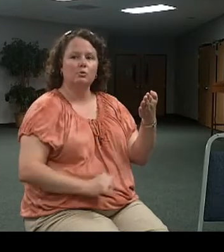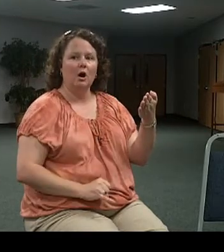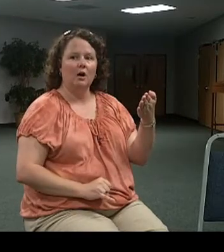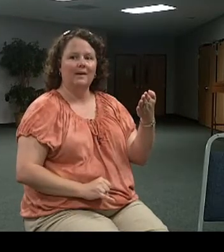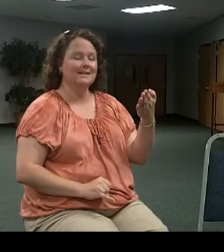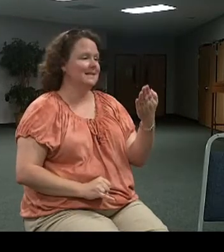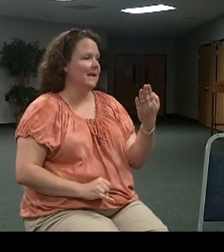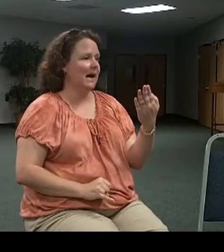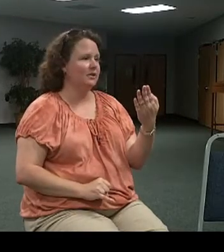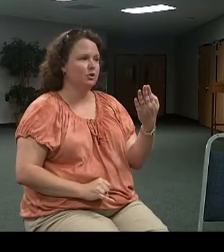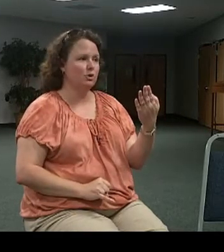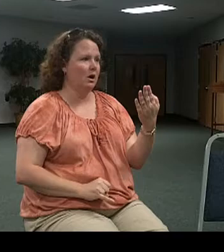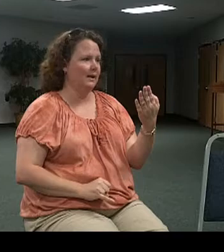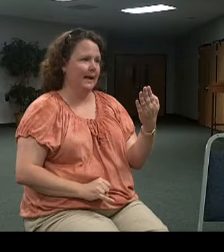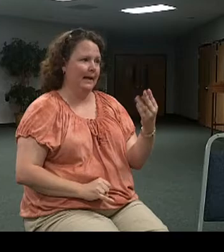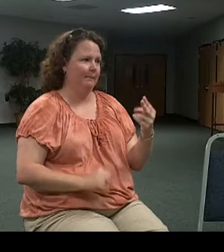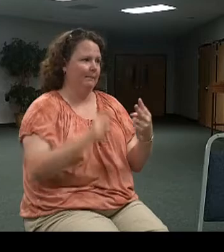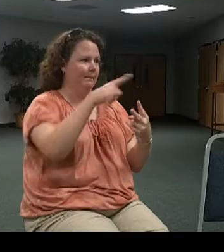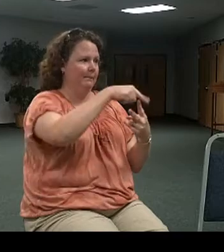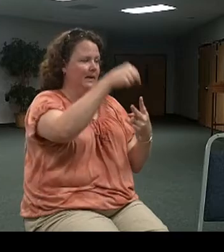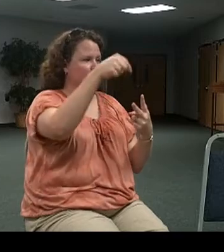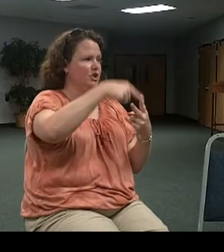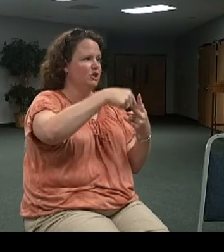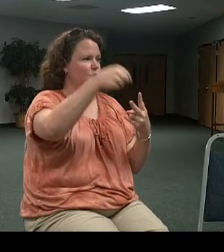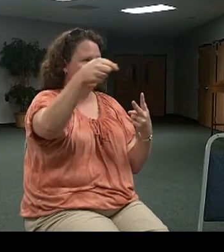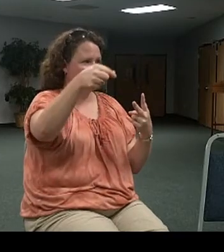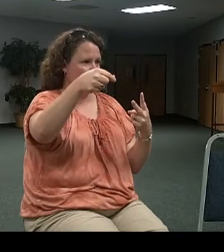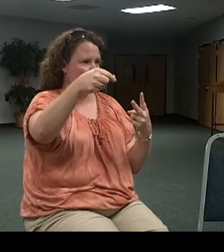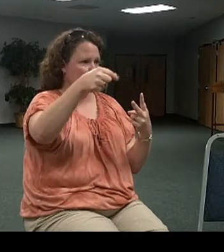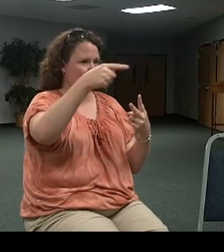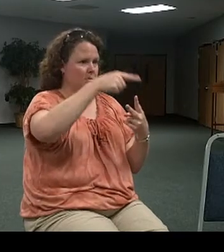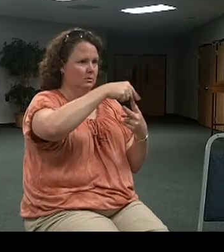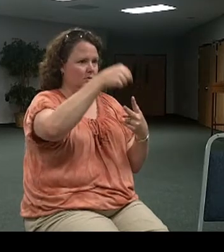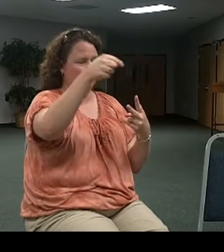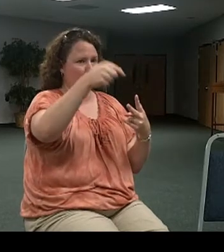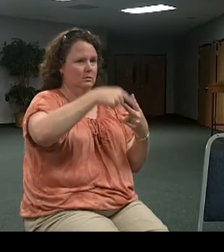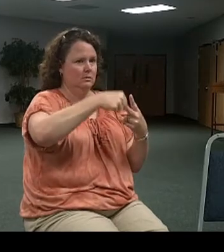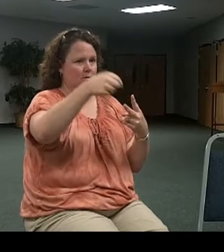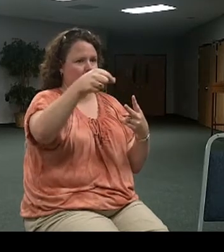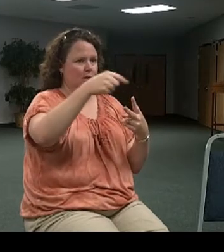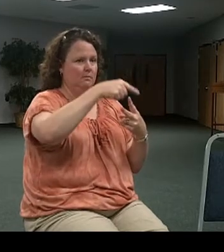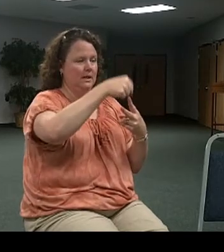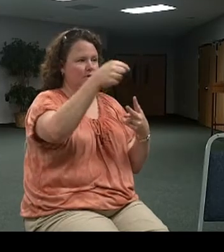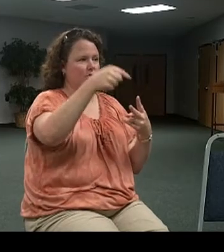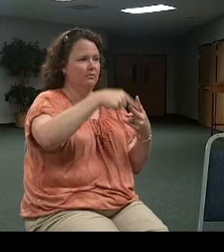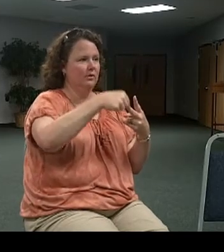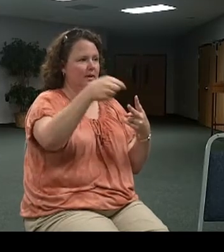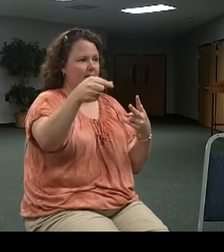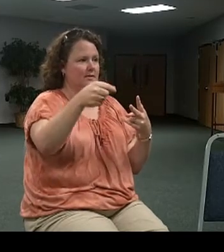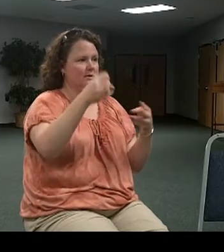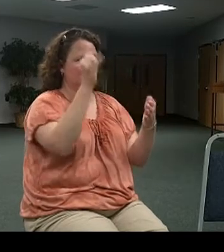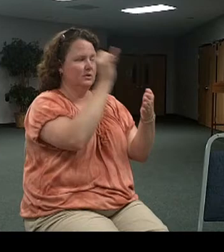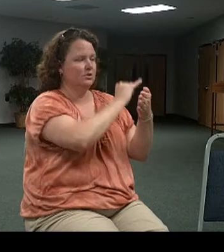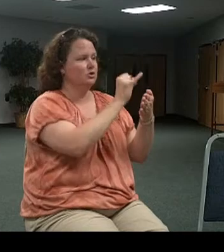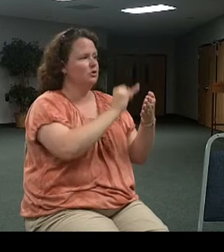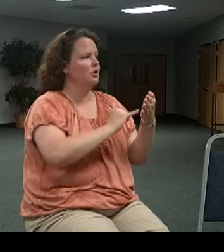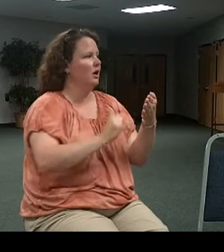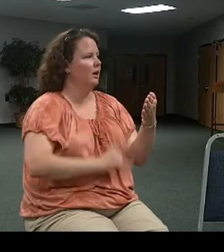Draw. It is not to draw a name. That's to choose. It means two different things. So this is to draw in